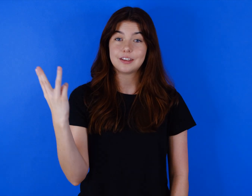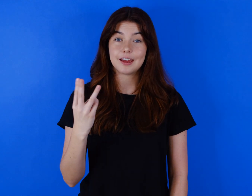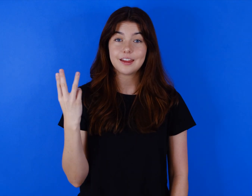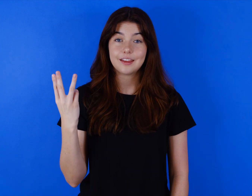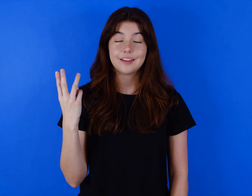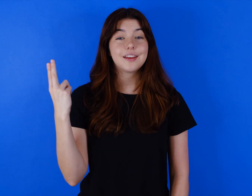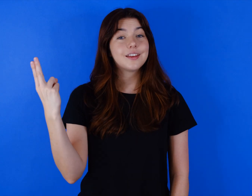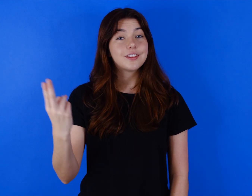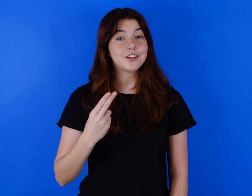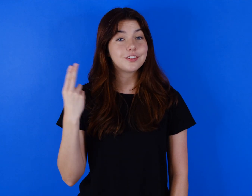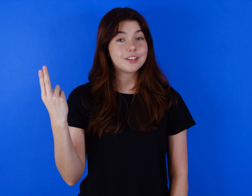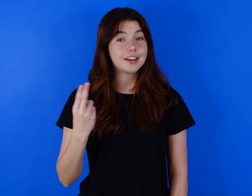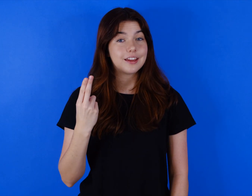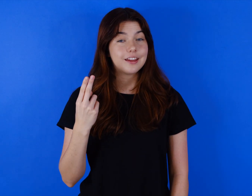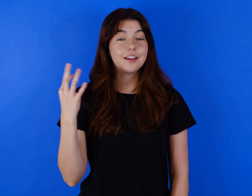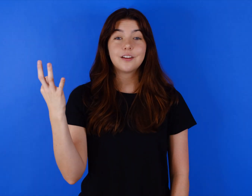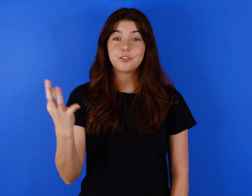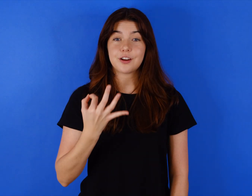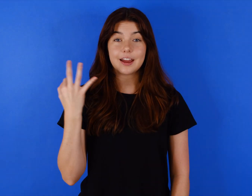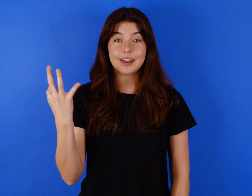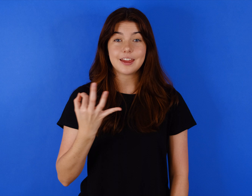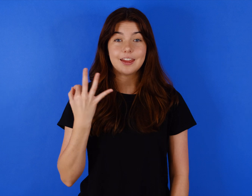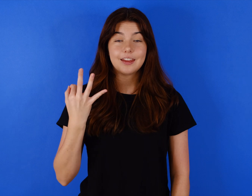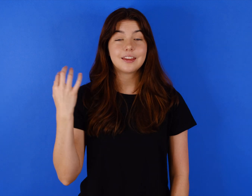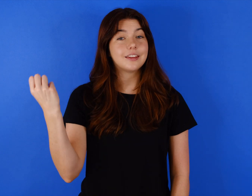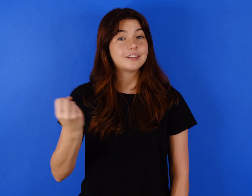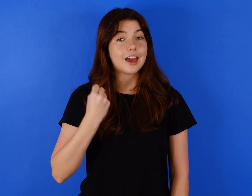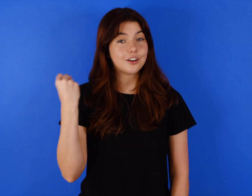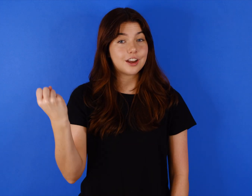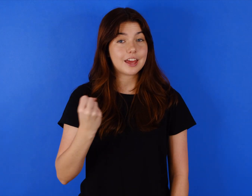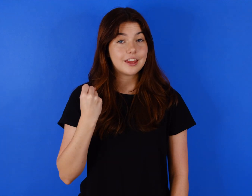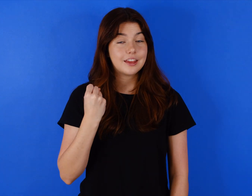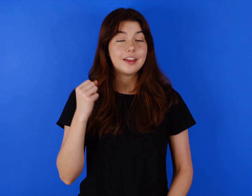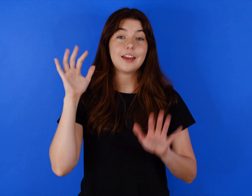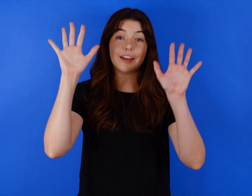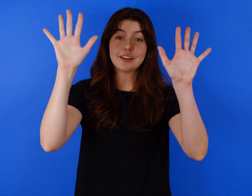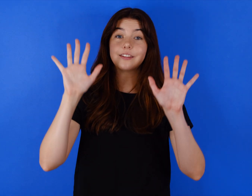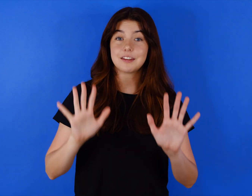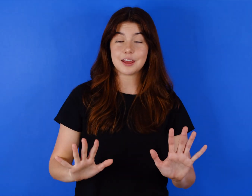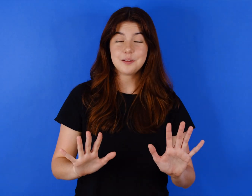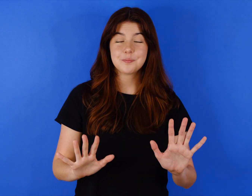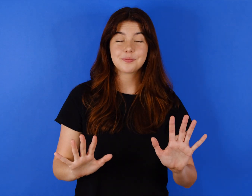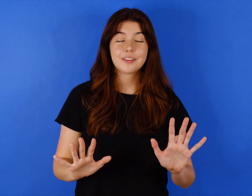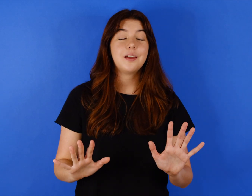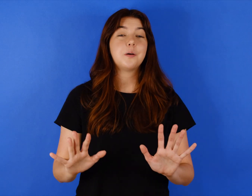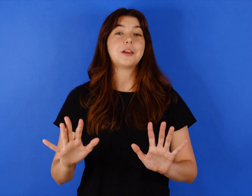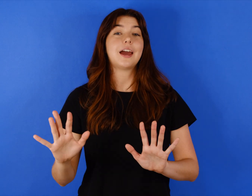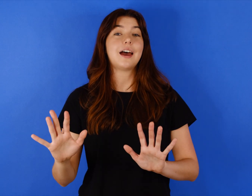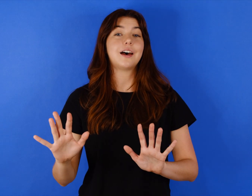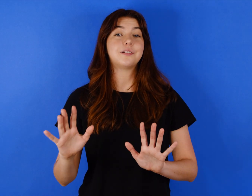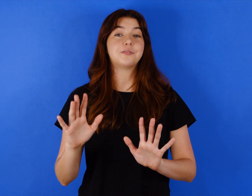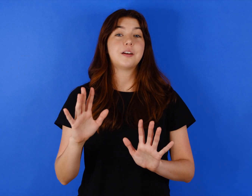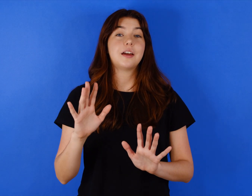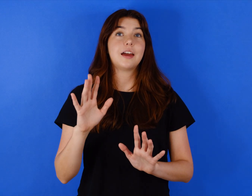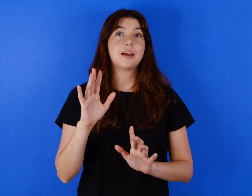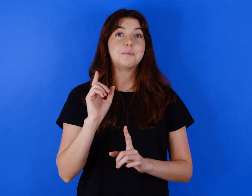Wednesday, Thursday, Friday, Saturday, and Sunday. We have